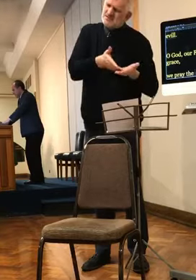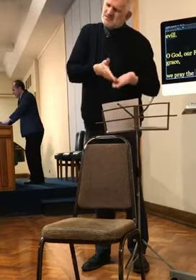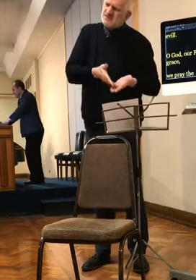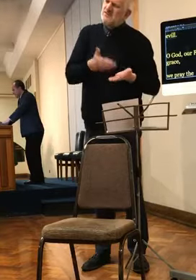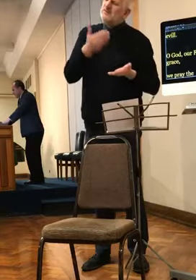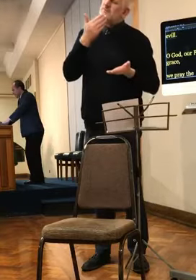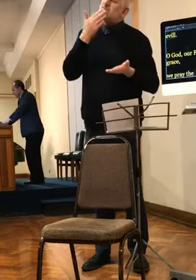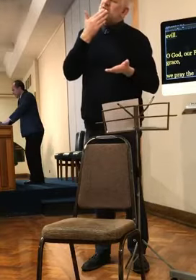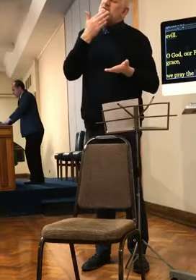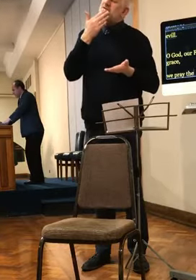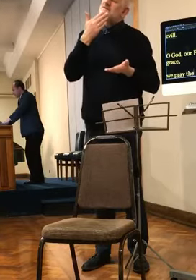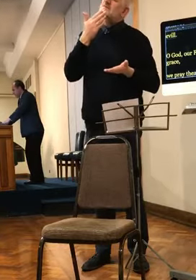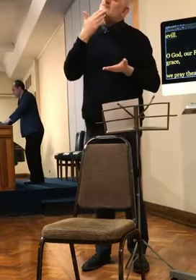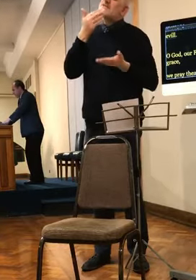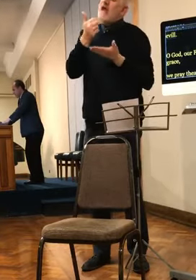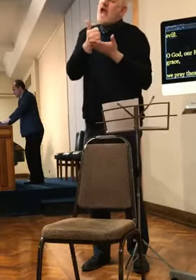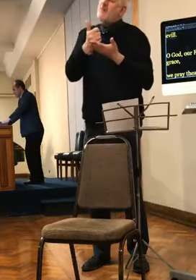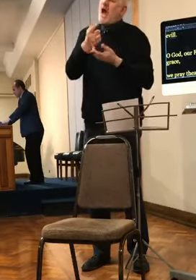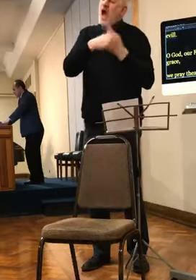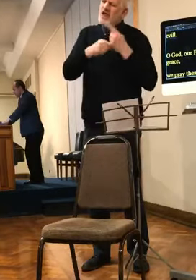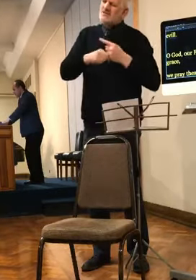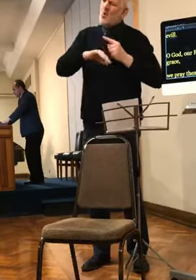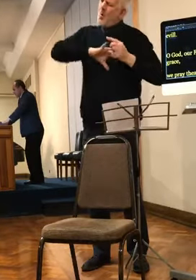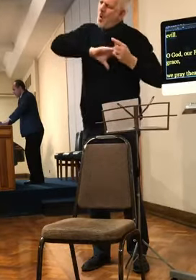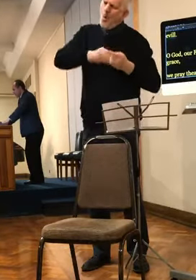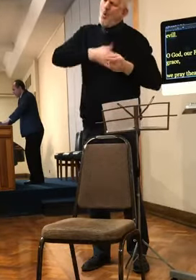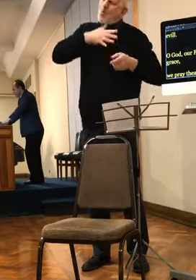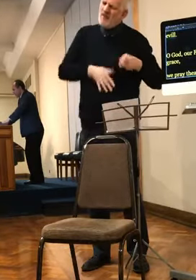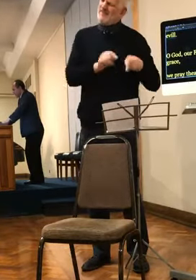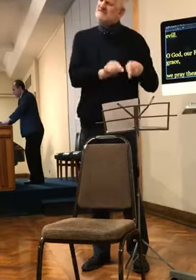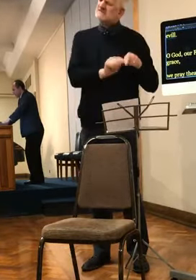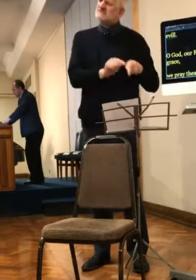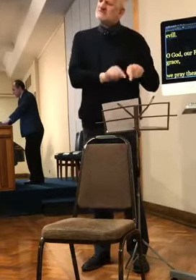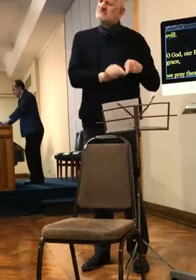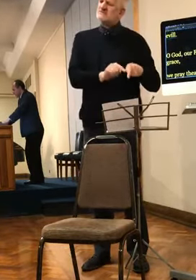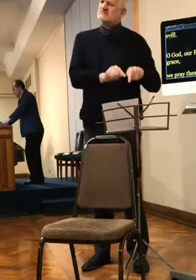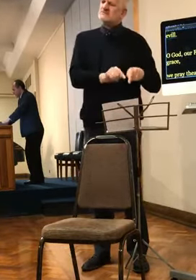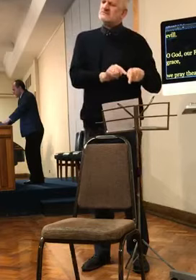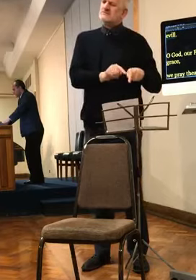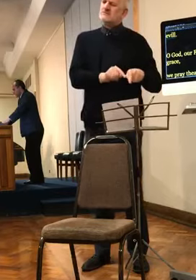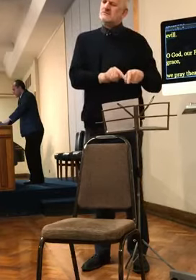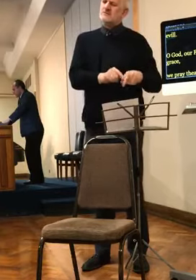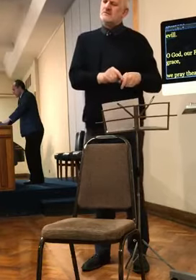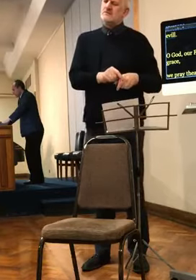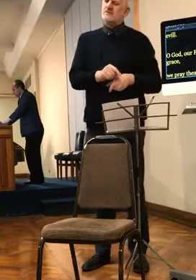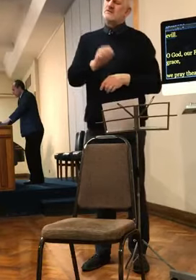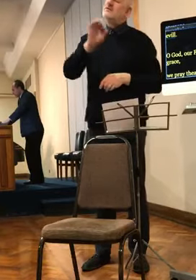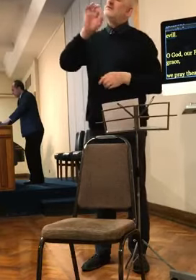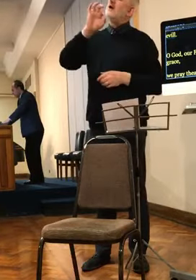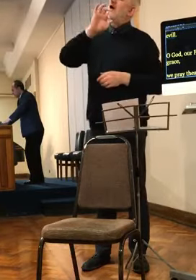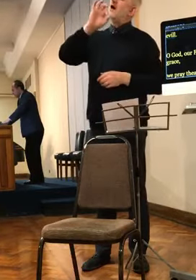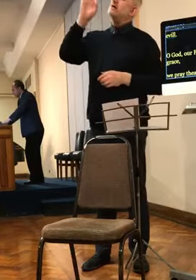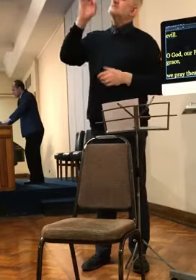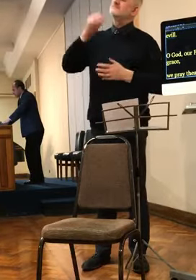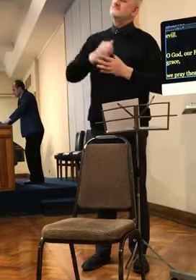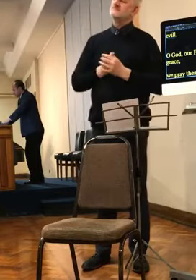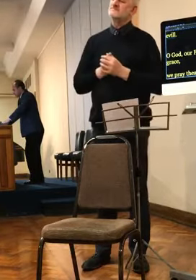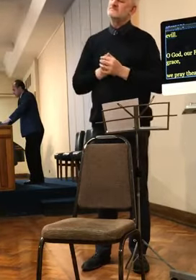desire of the heart of each one of us. O Lord, we thank Thee that Thou art with